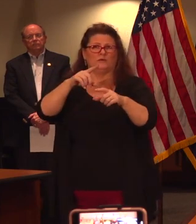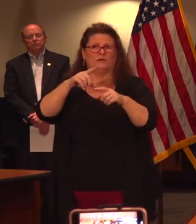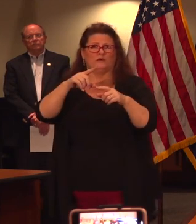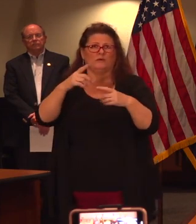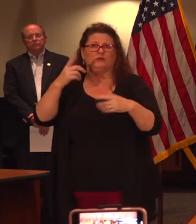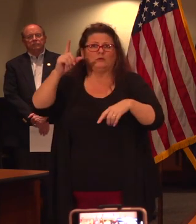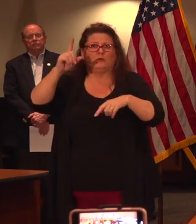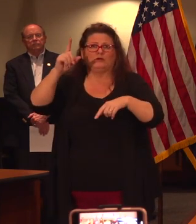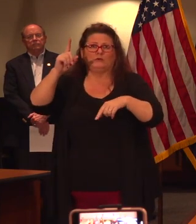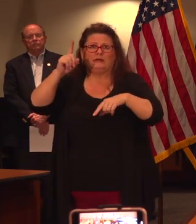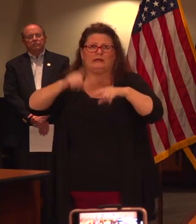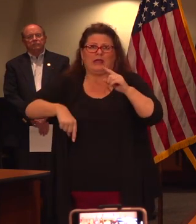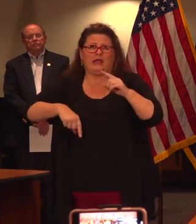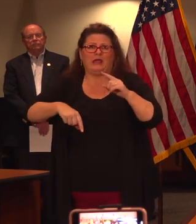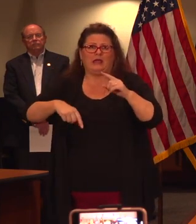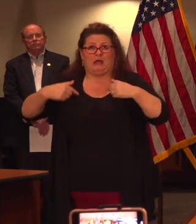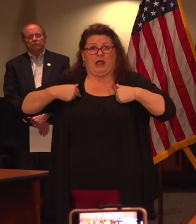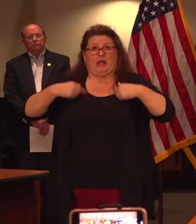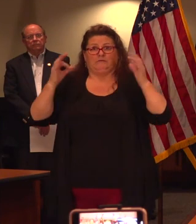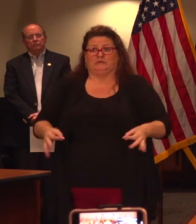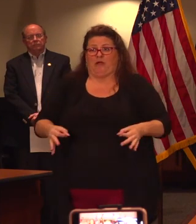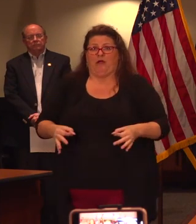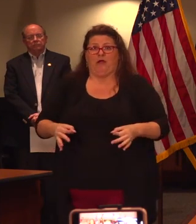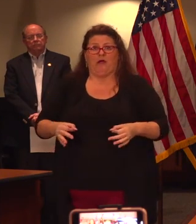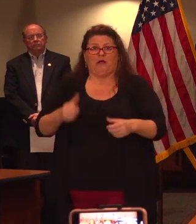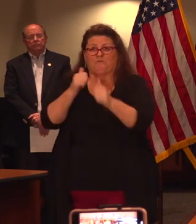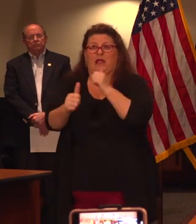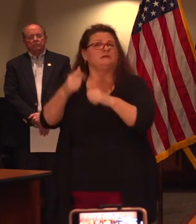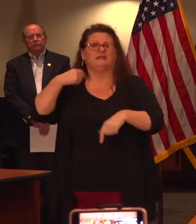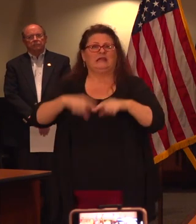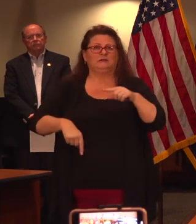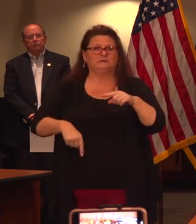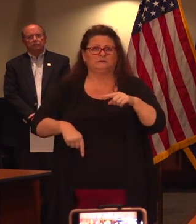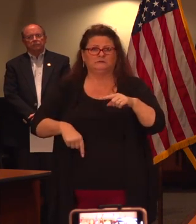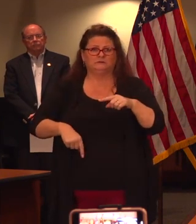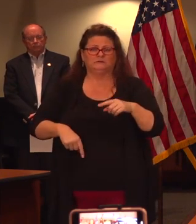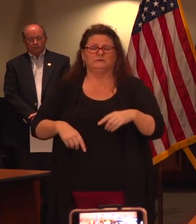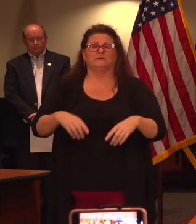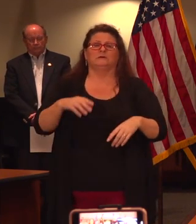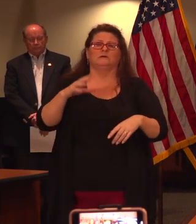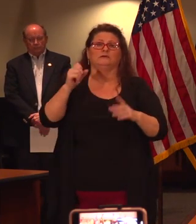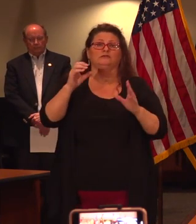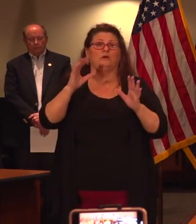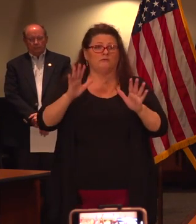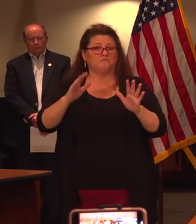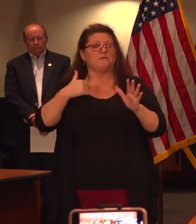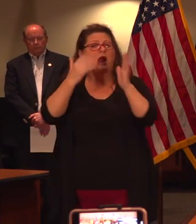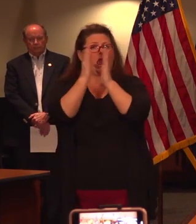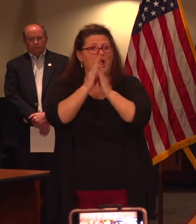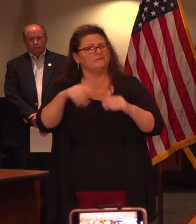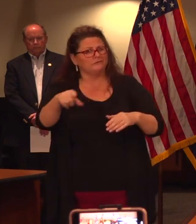laws. It can't be done by executive order. So to avoid that risk, I have suggested that they stay at